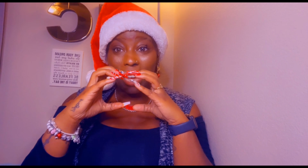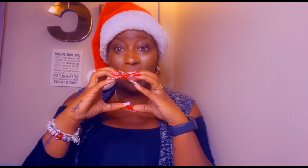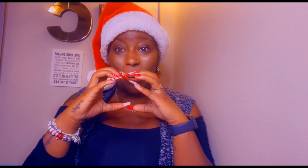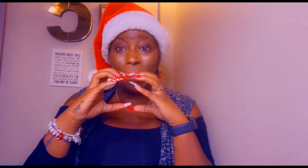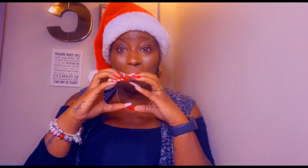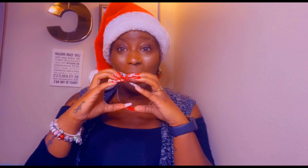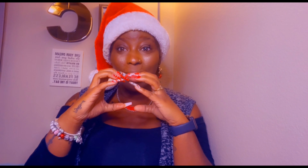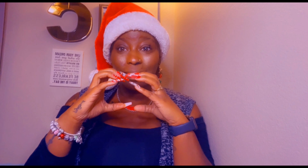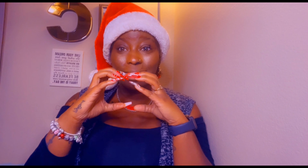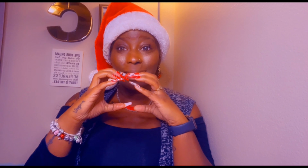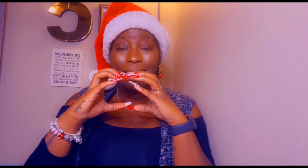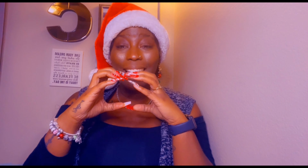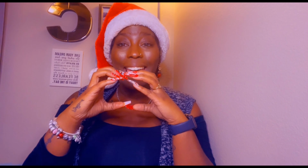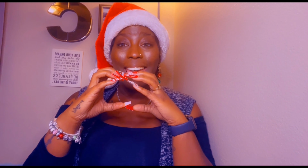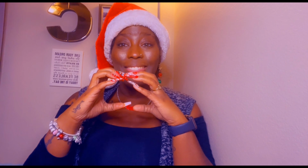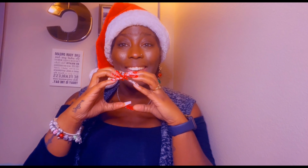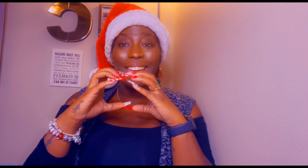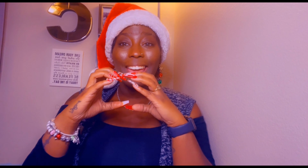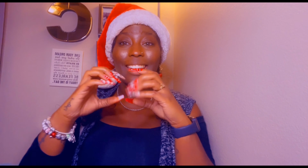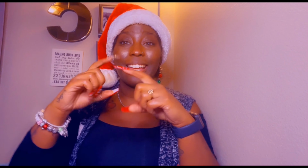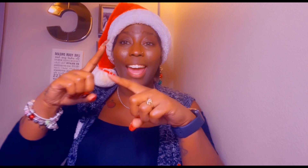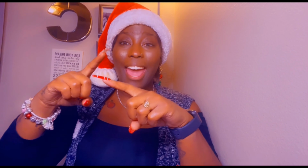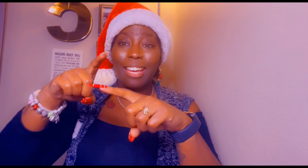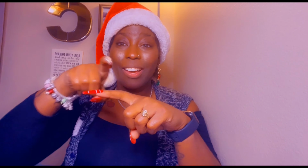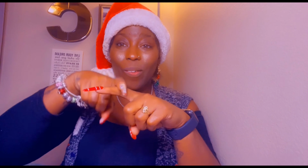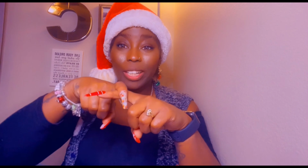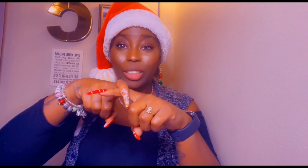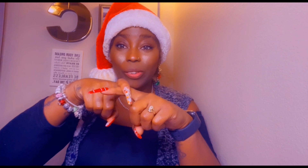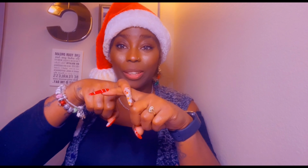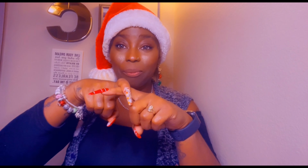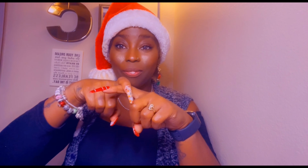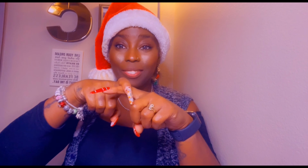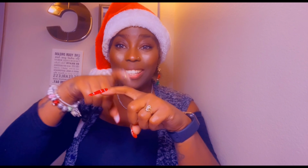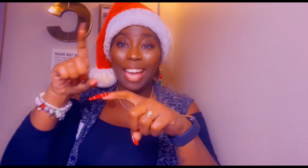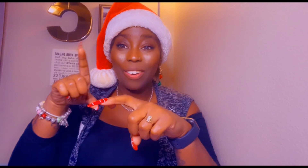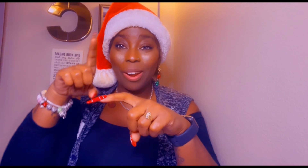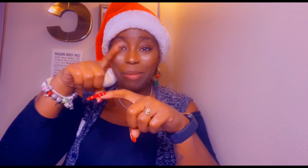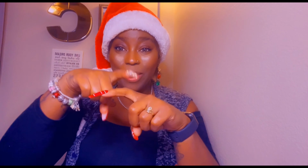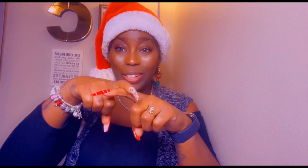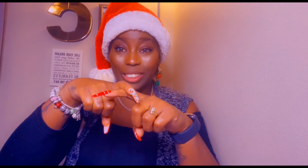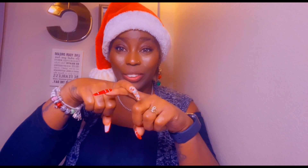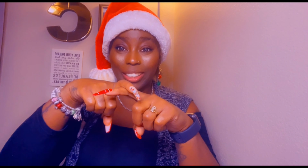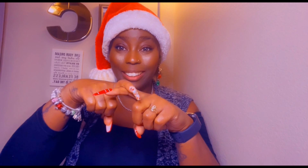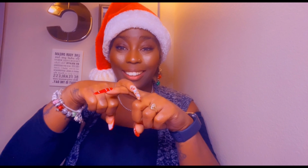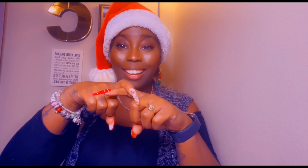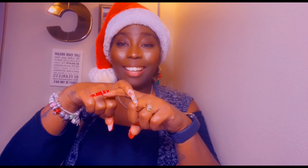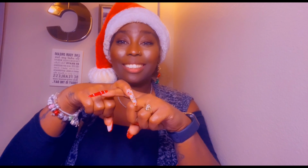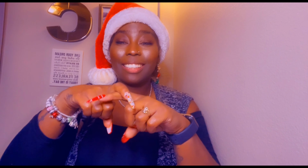the ornament, and then hang it on a tree. You hang an ornament on a tree.